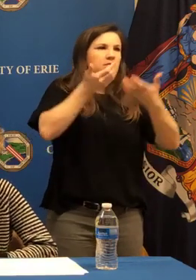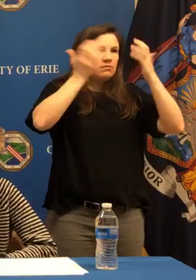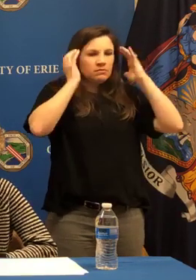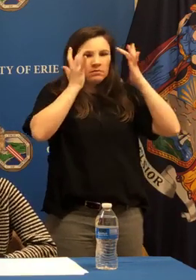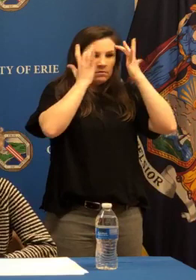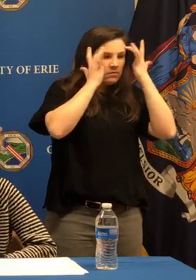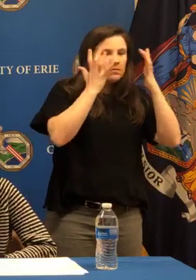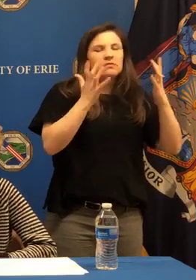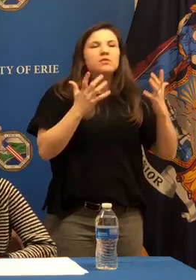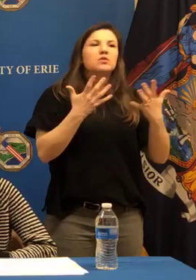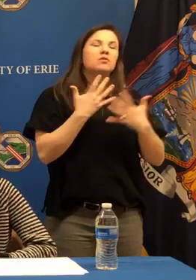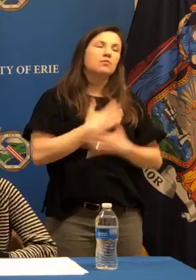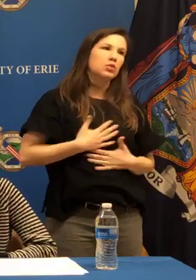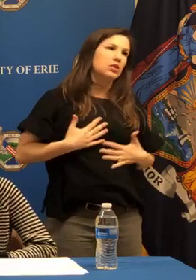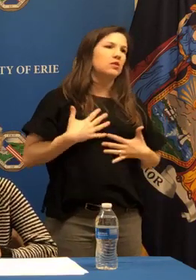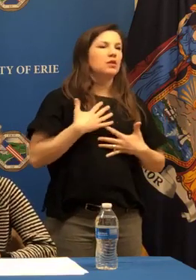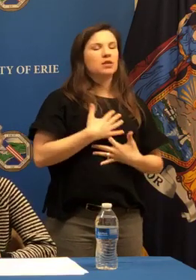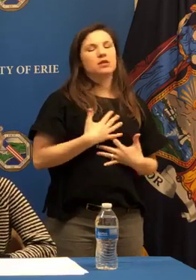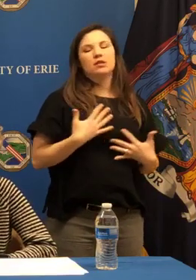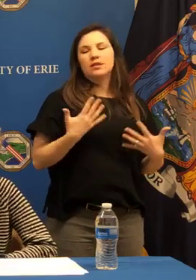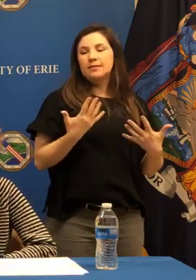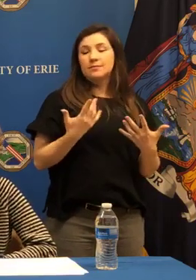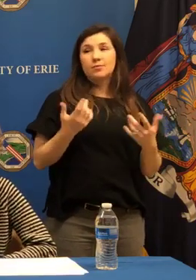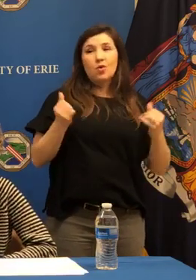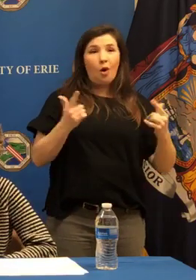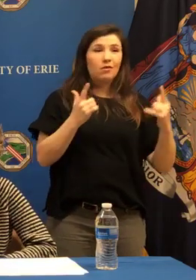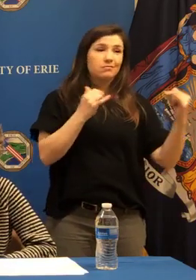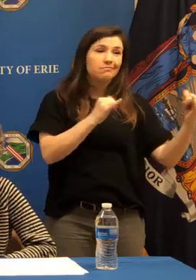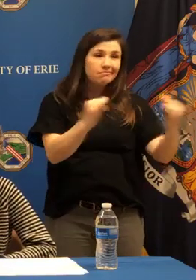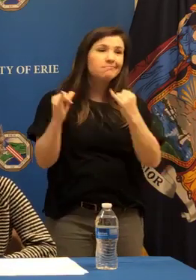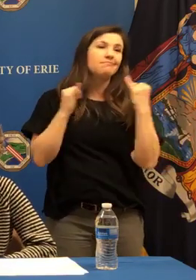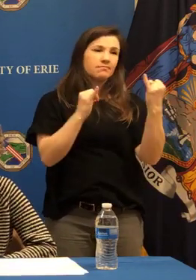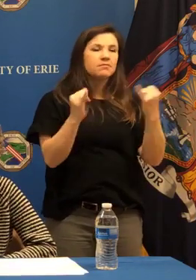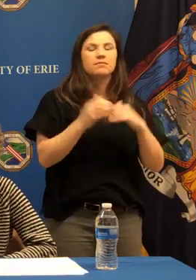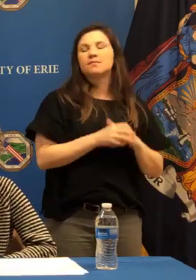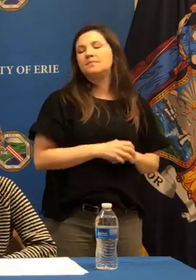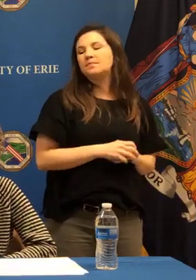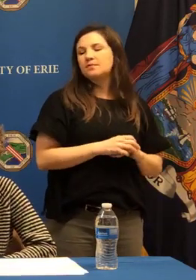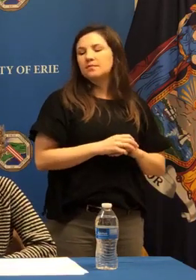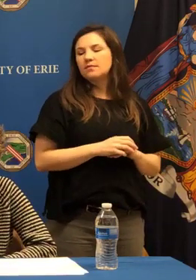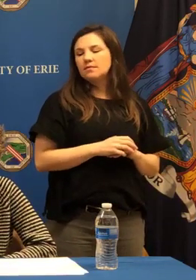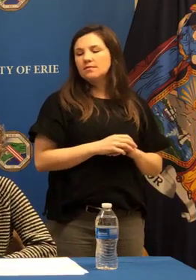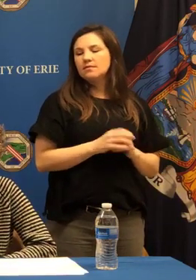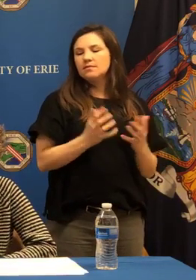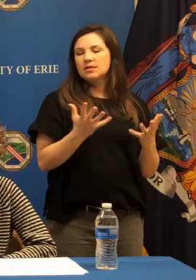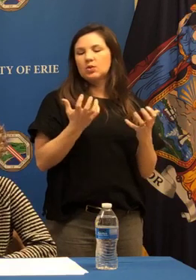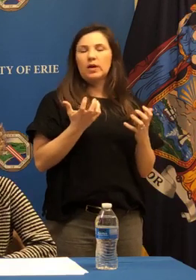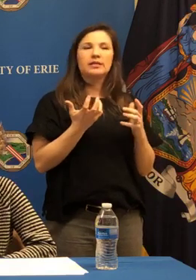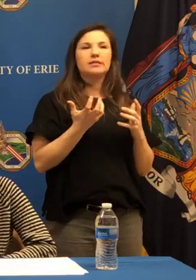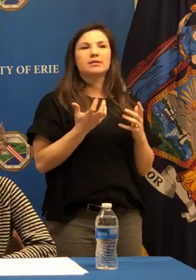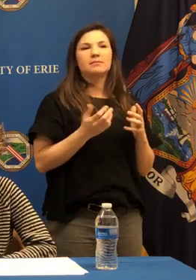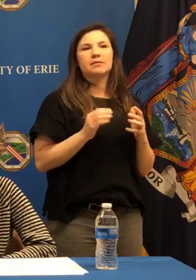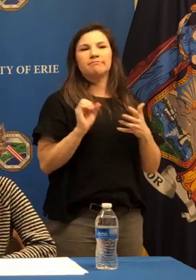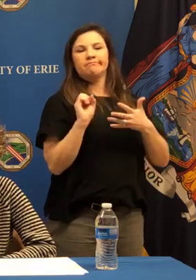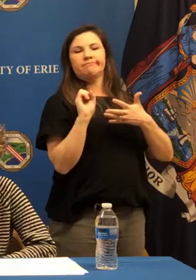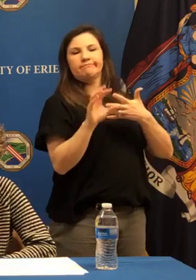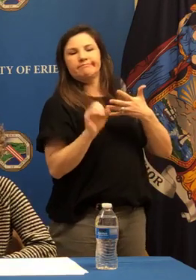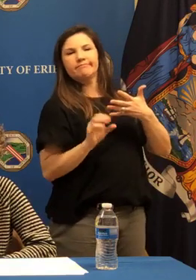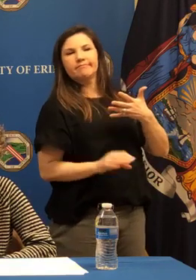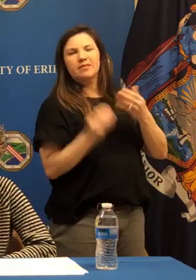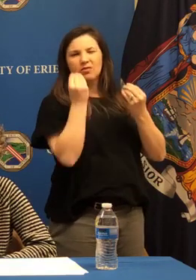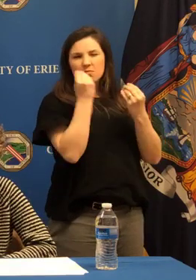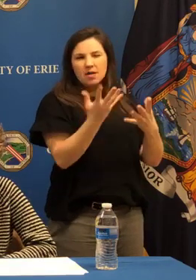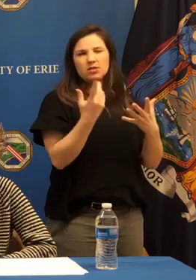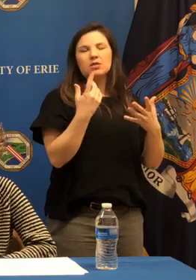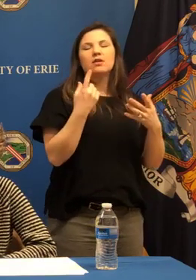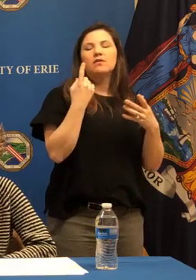We appreciate that. We're all dealing with that too. So we just want to give you some great resources about